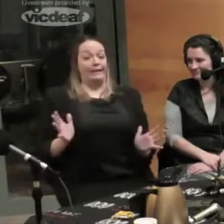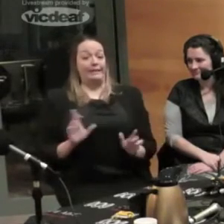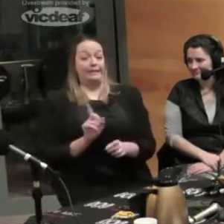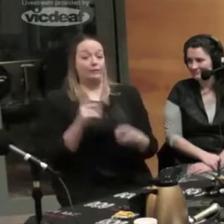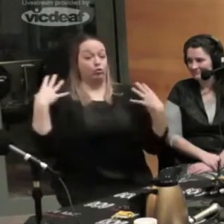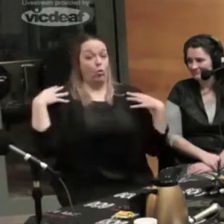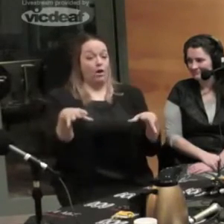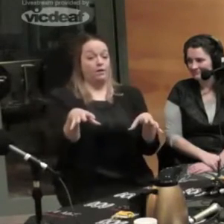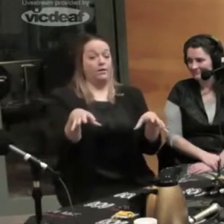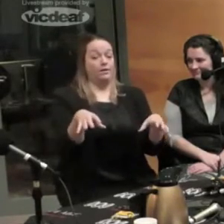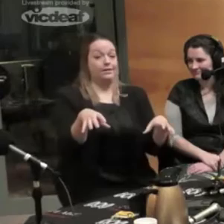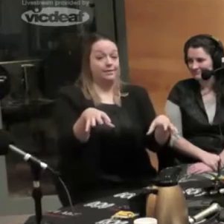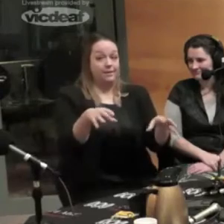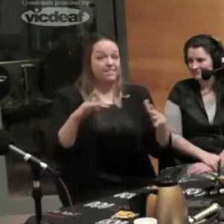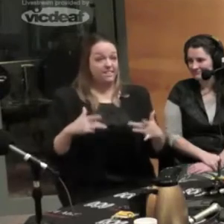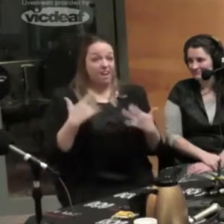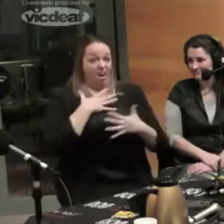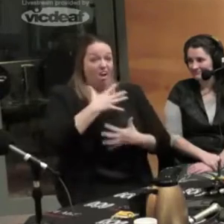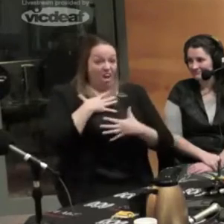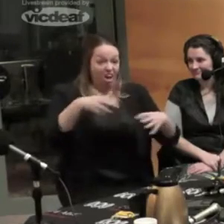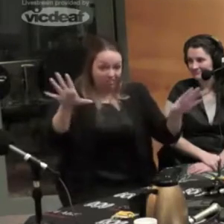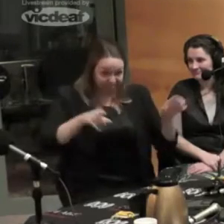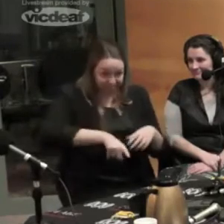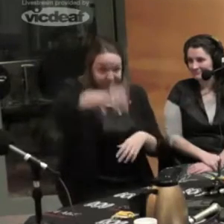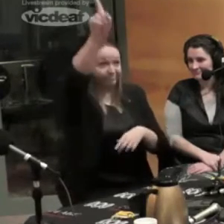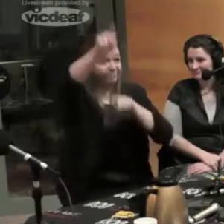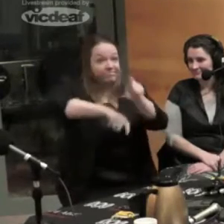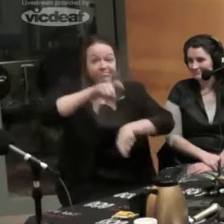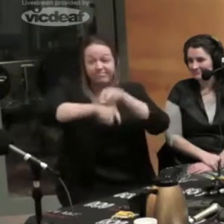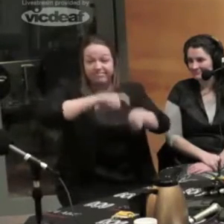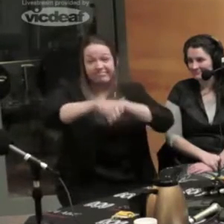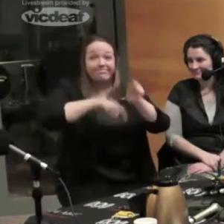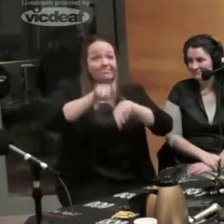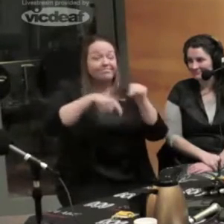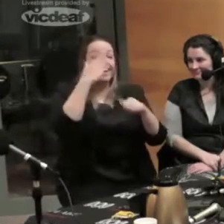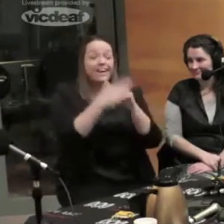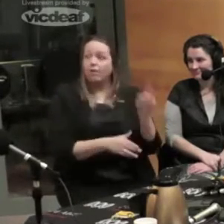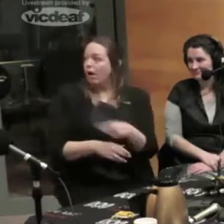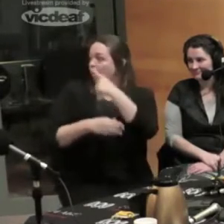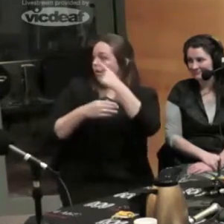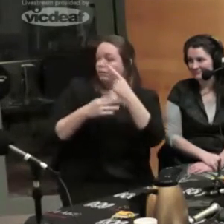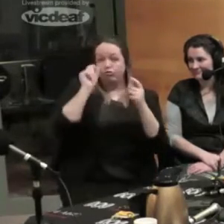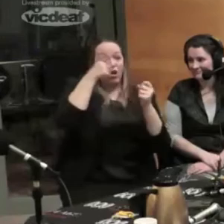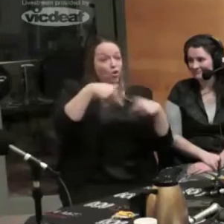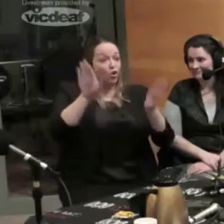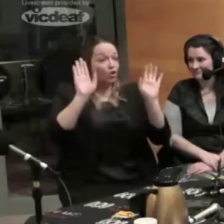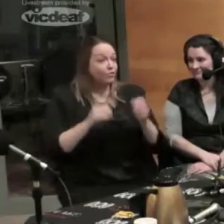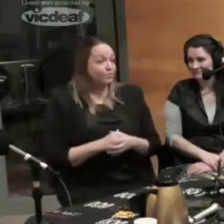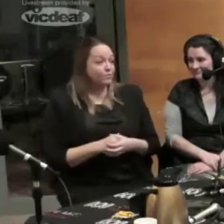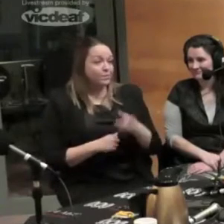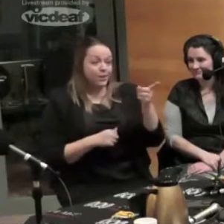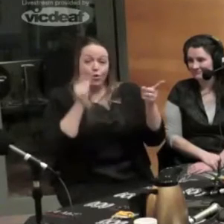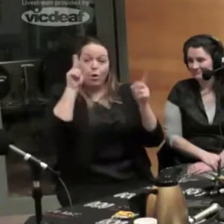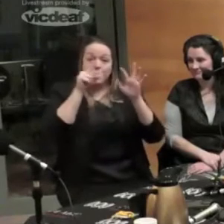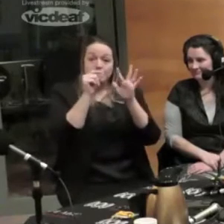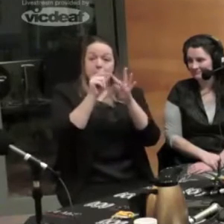shoulder until you're totally out of breath and they've taken off and then they never even look back. Do you know what? I would like to say to you that Pedal